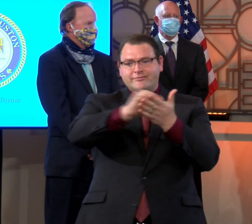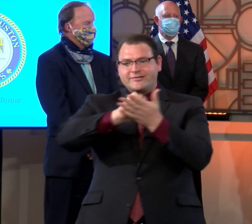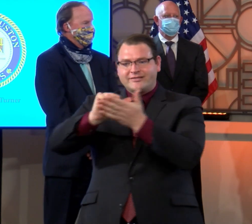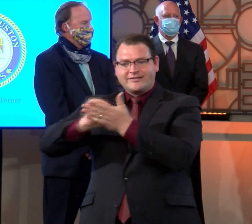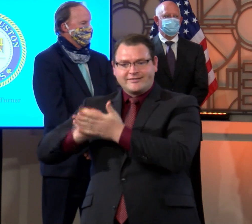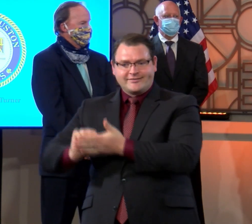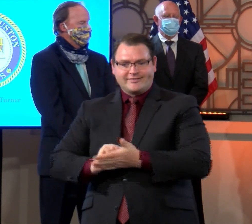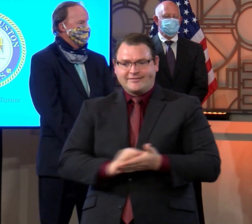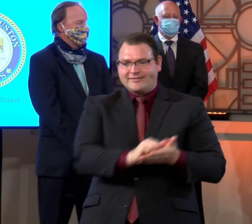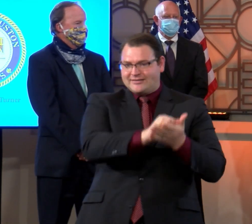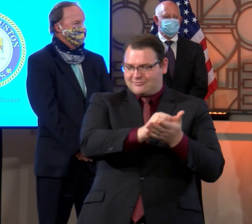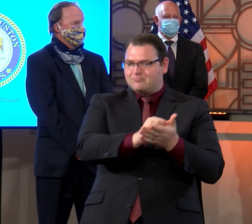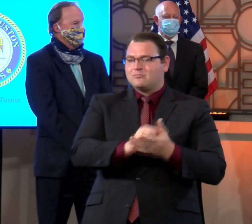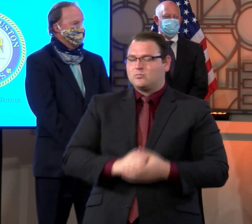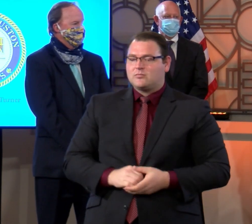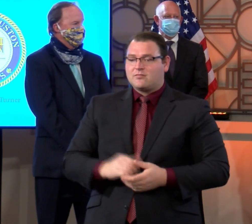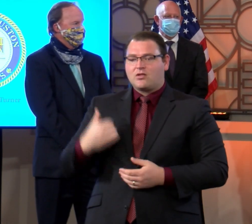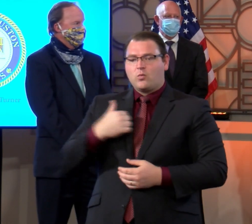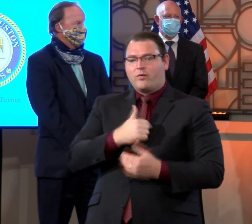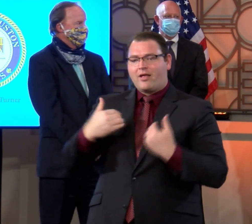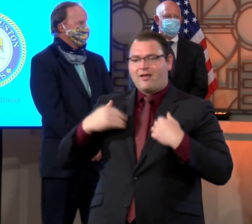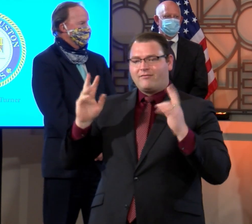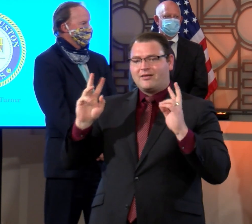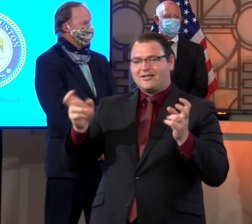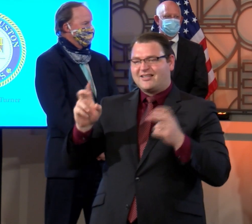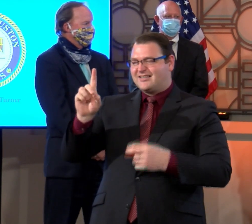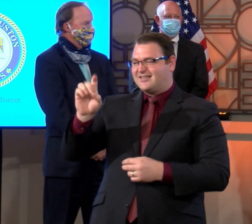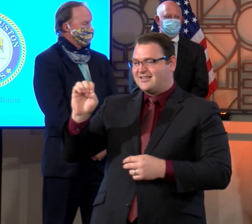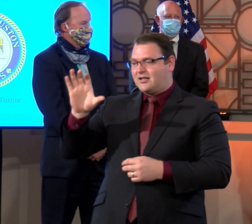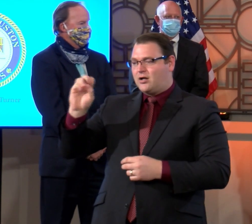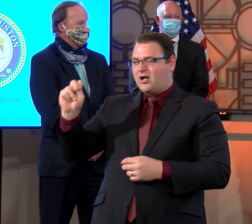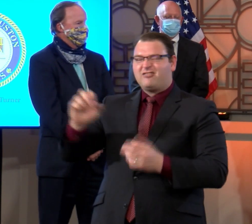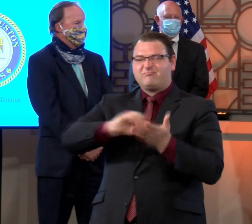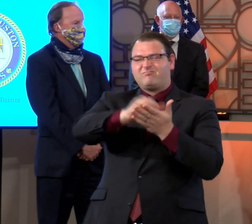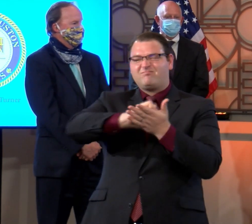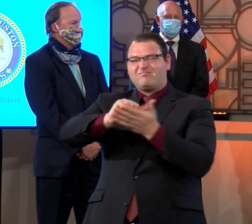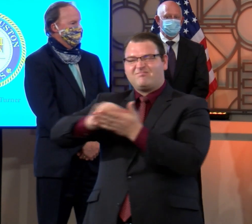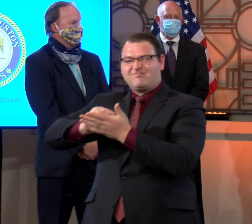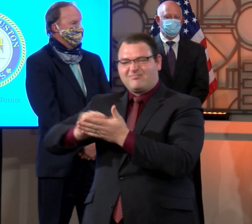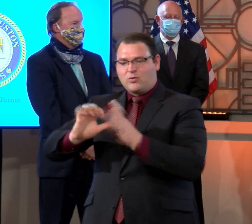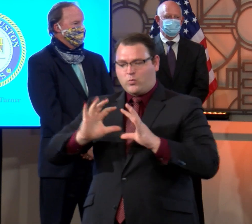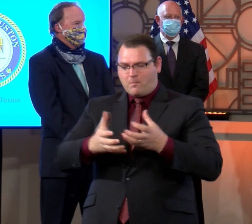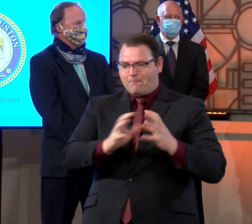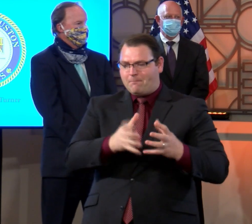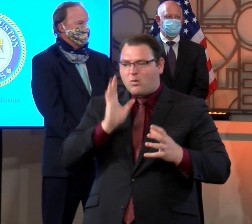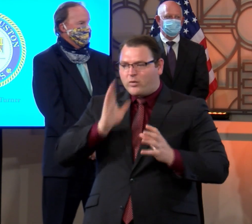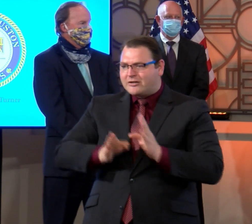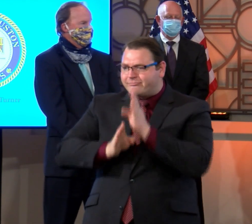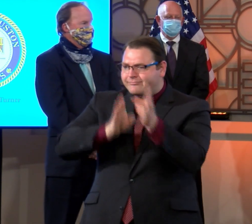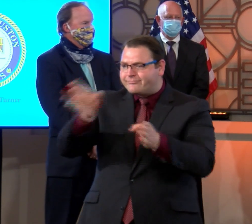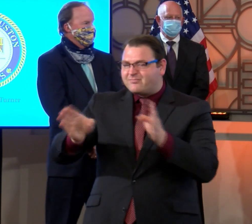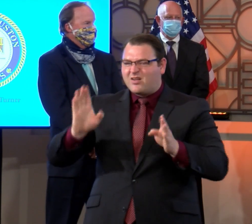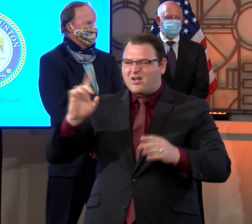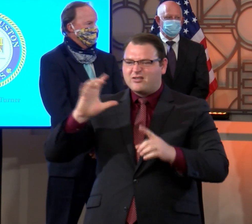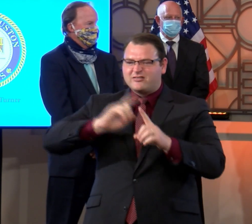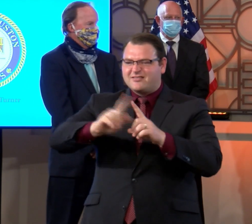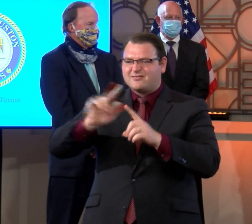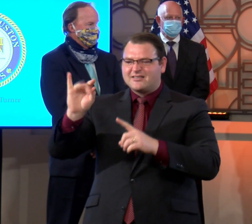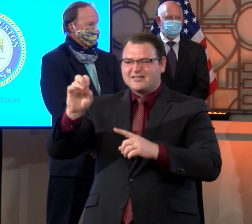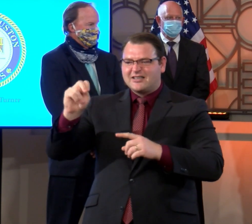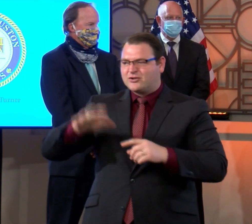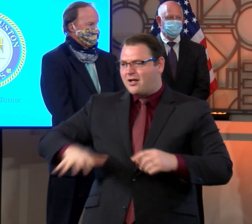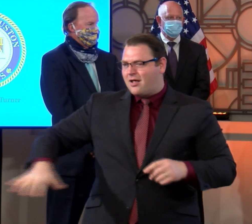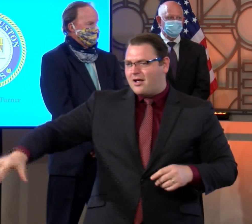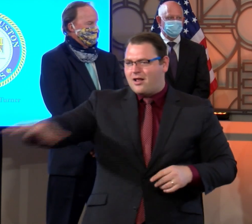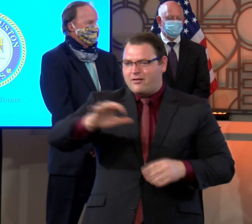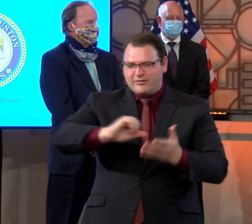decon groups who will be going out to every one of the stations, 100 stations throughout the city, to provide a deep cleaning and a deep decontamination of these